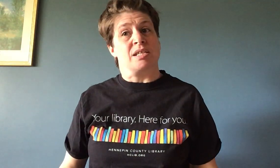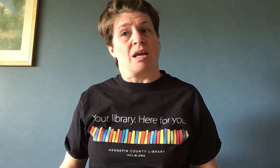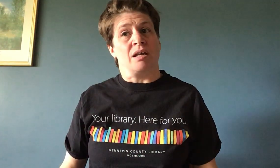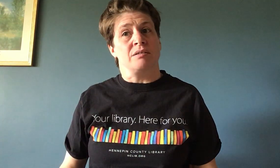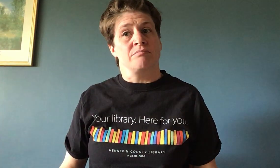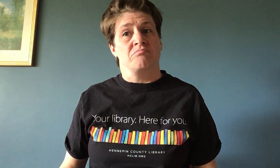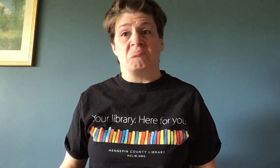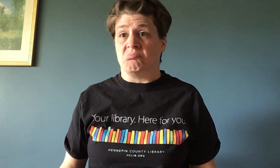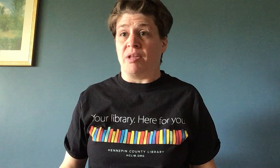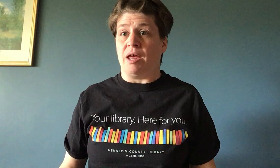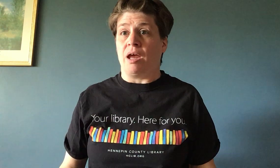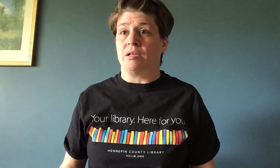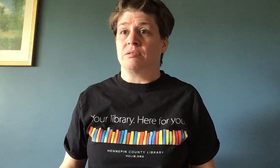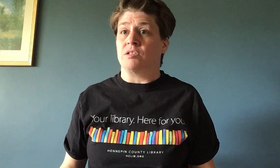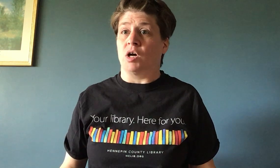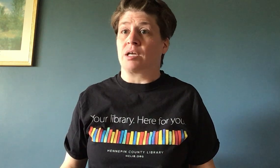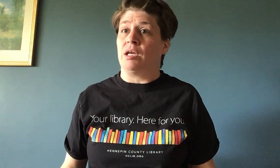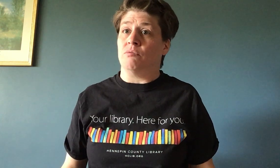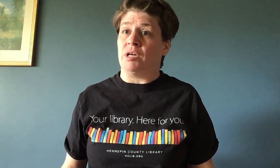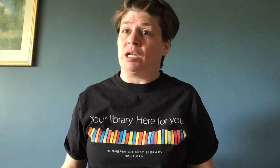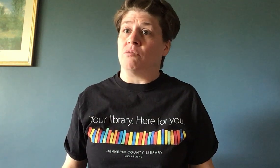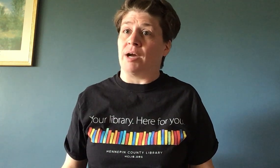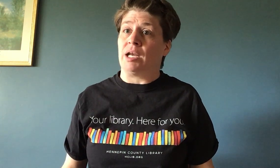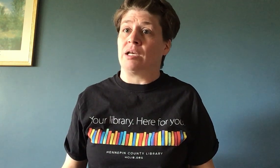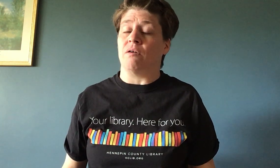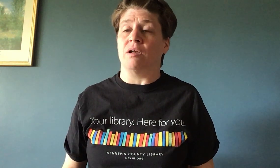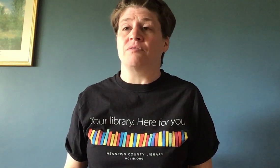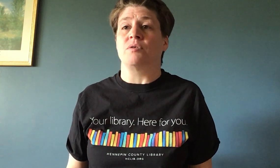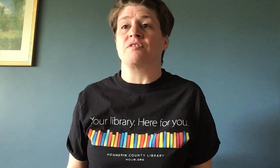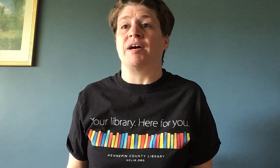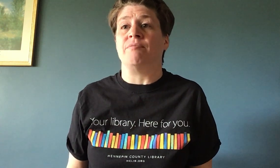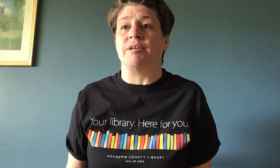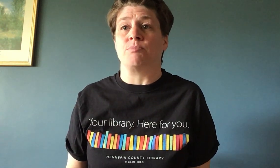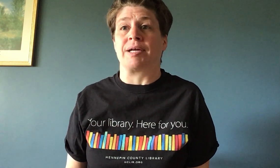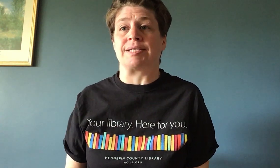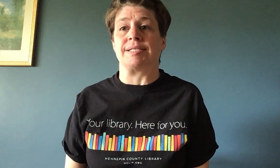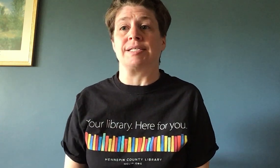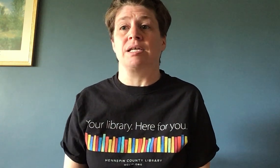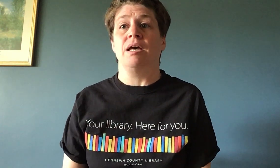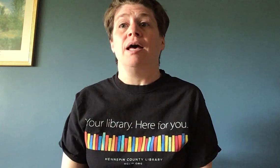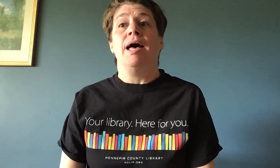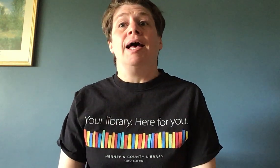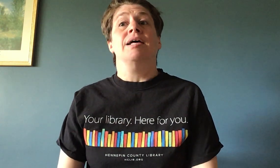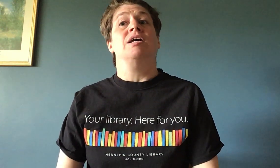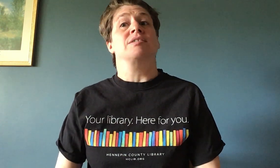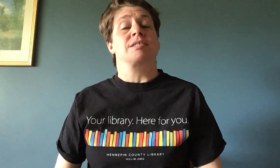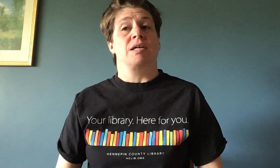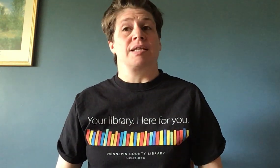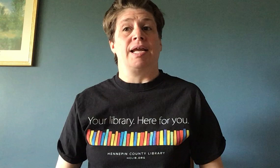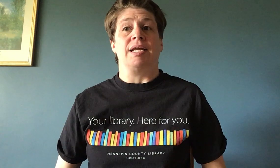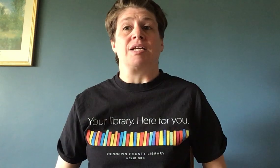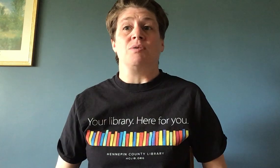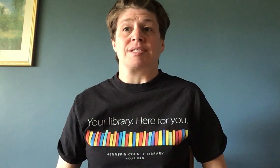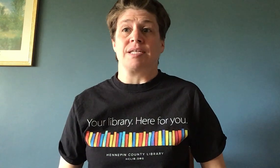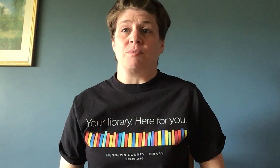singing, playing, talking, reading, writing, all of those 5 best practices. Here's a song that I'd like you to sing with